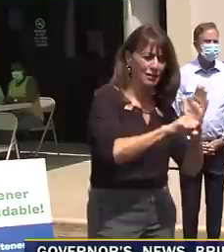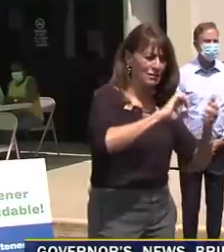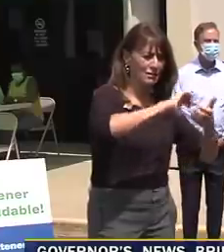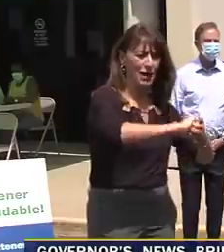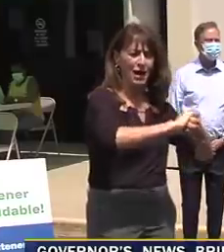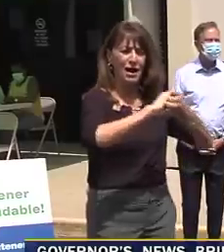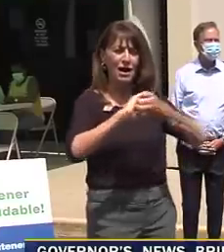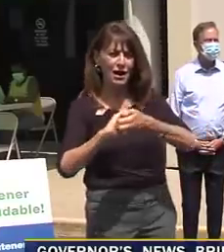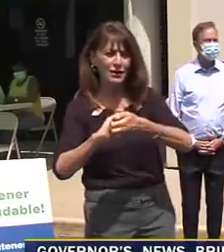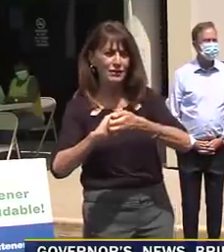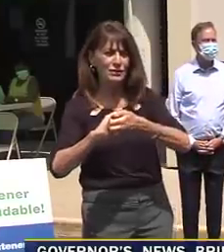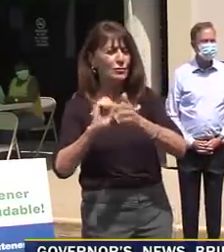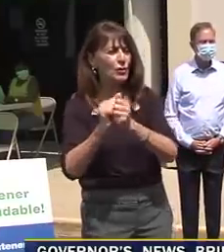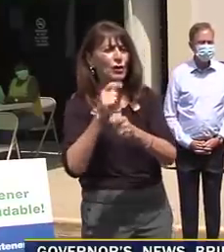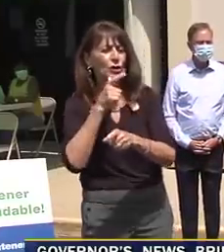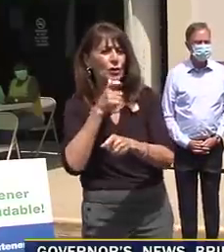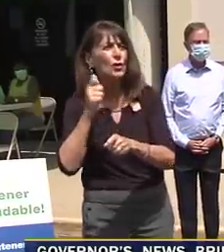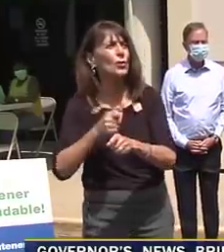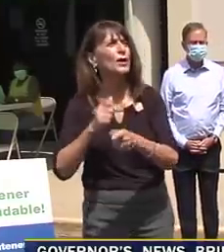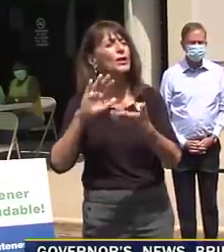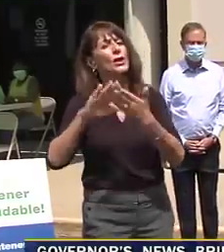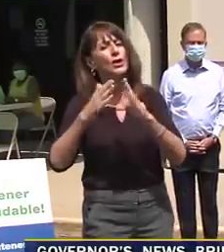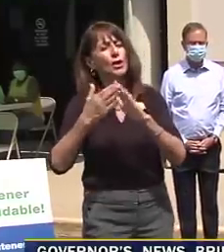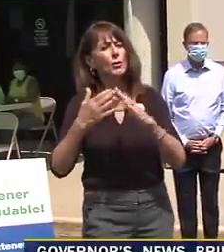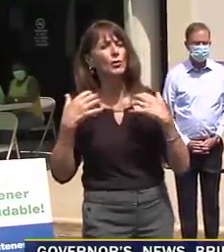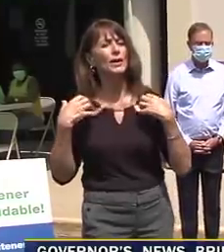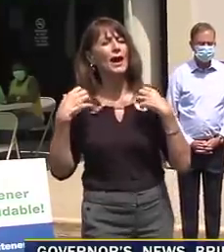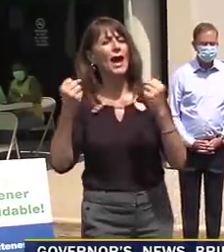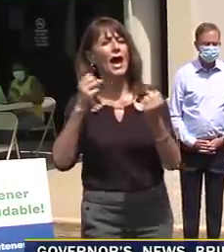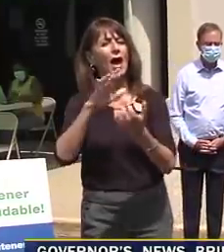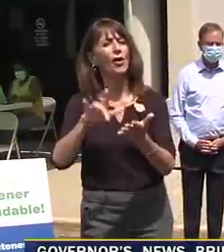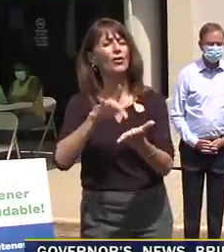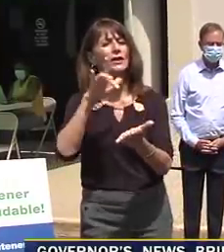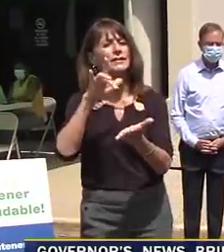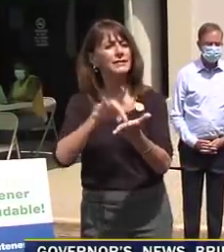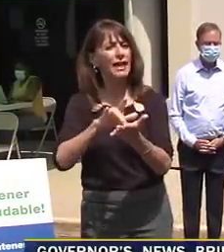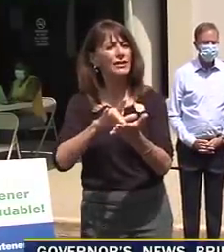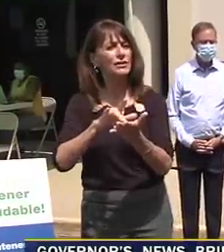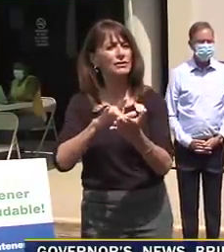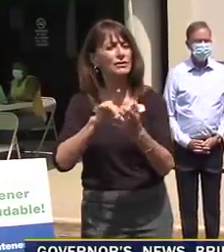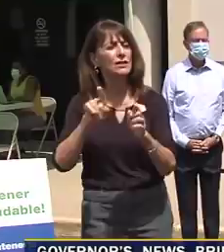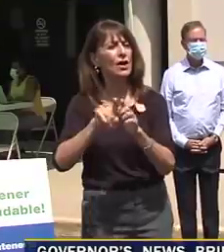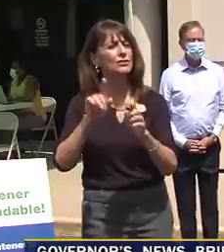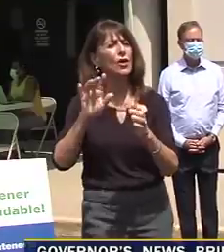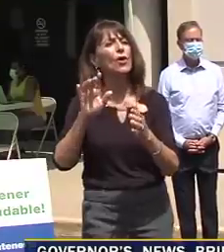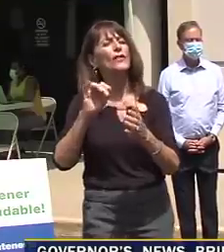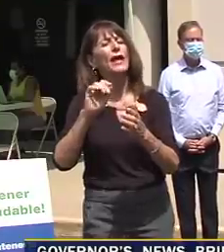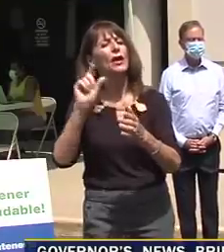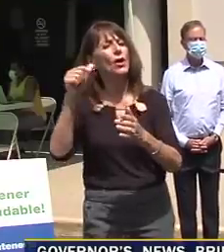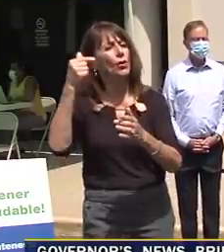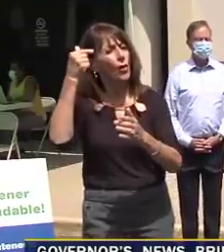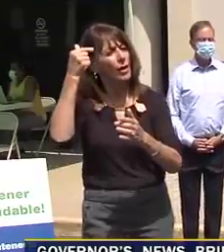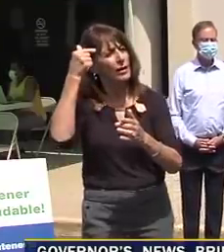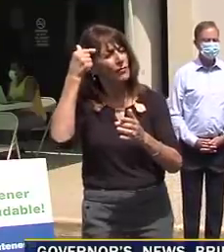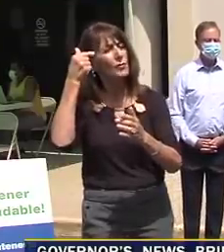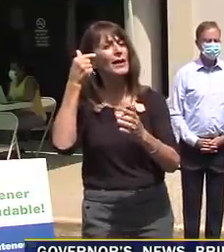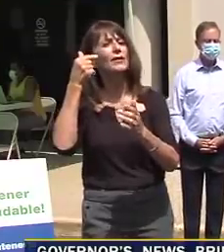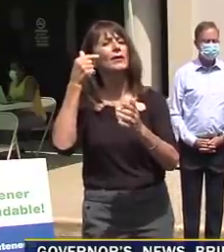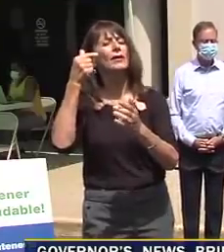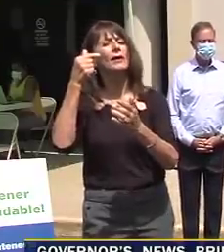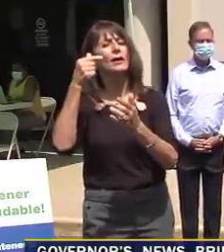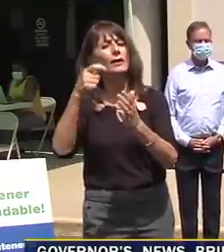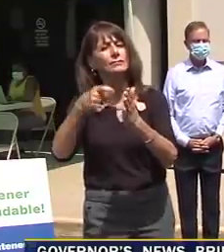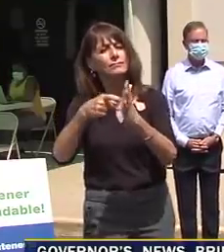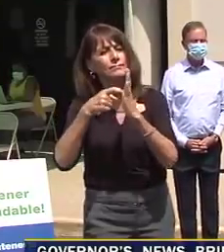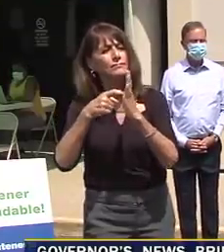has developed with the community health centers and federally qualified health centers in the